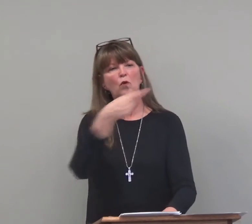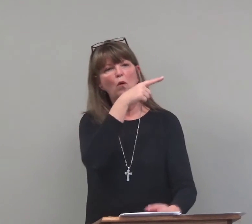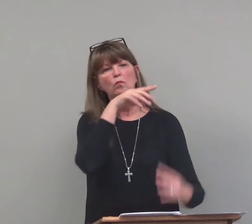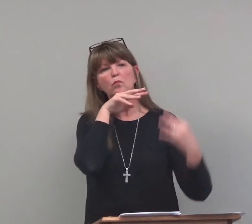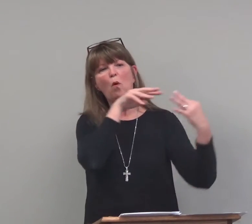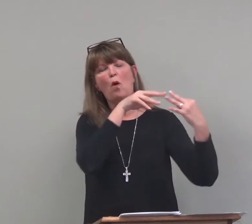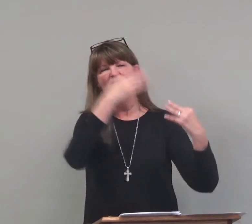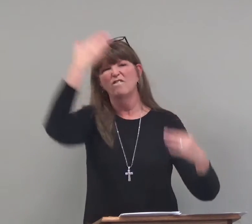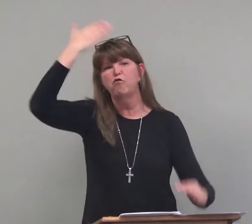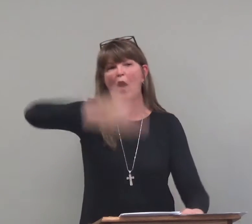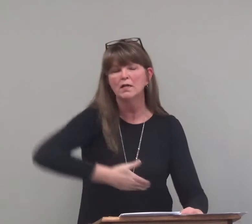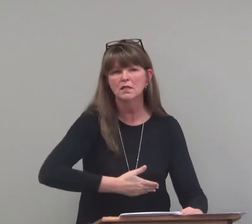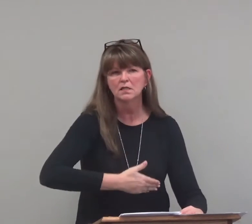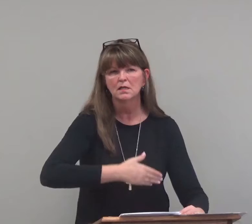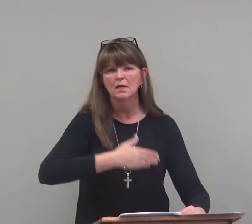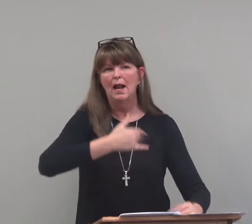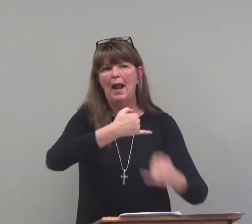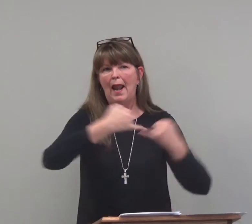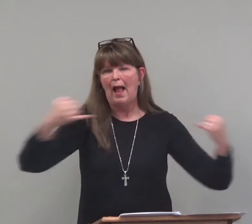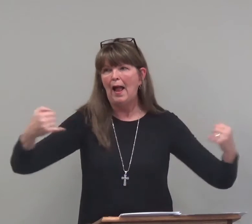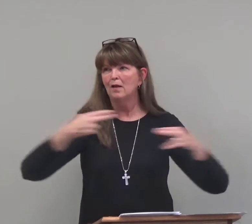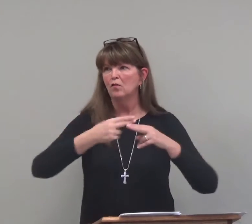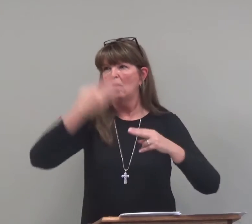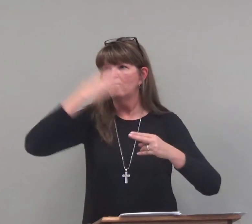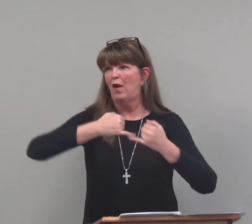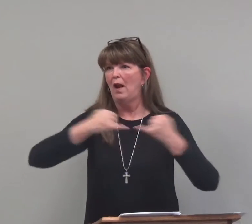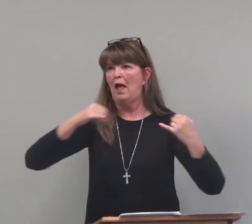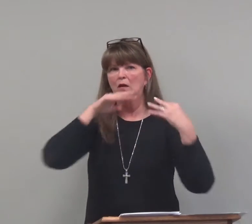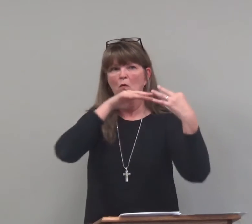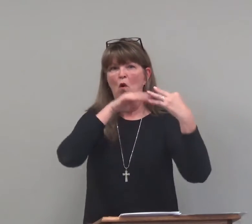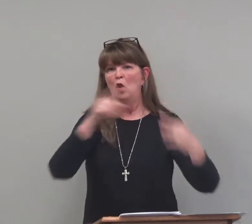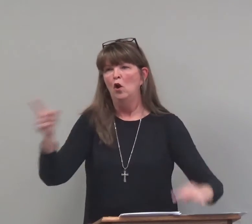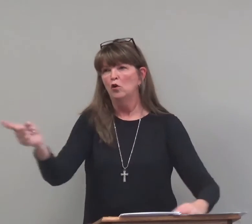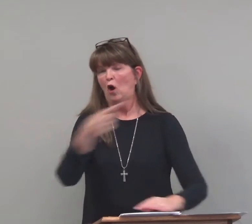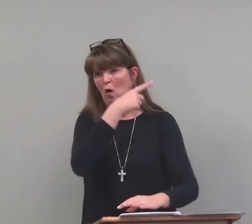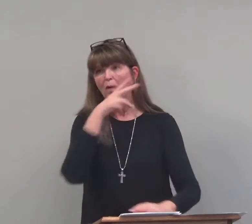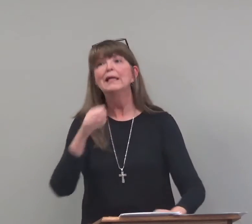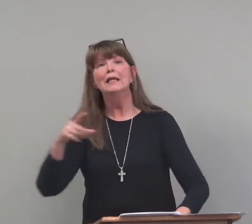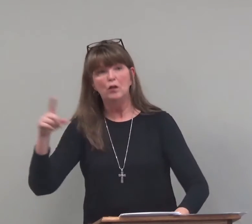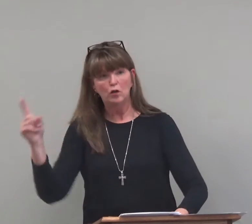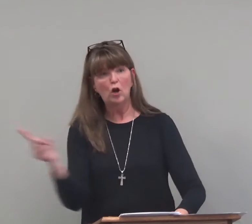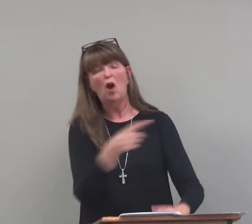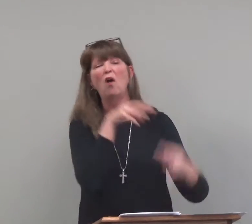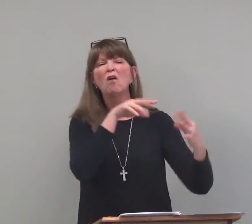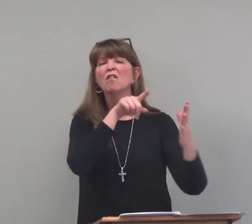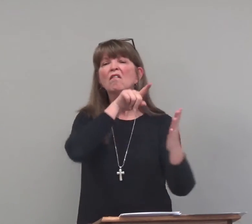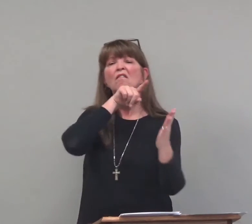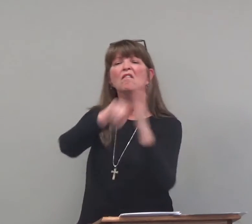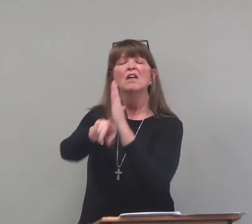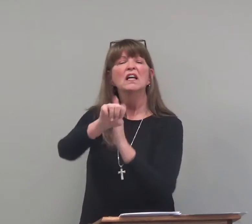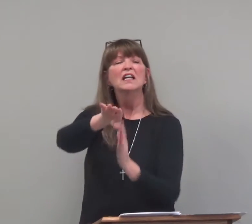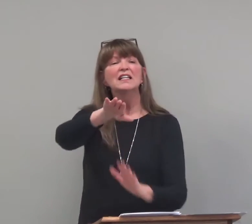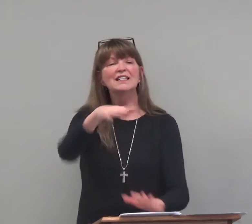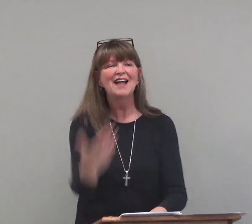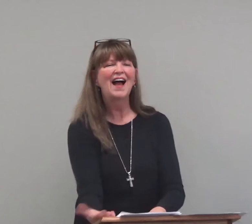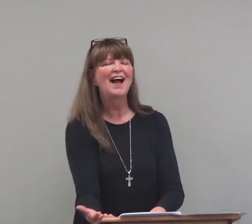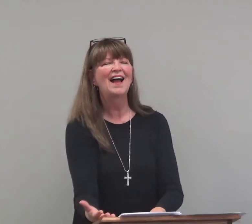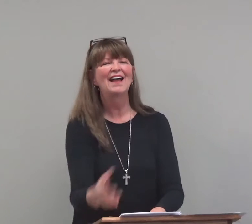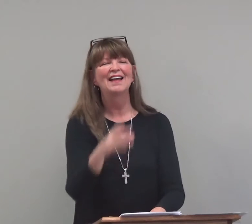to go to the front lines of the battle So Uriah did, and was